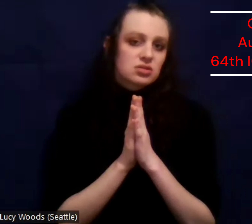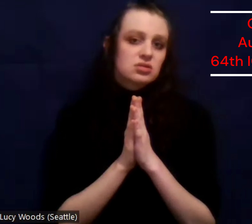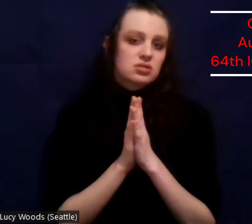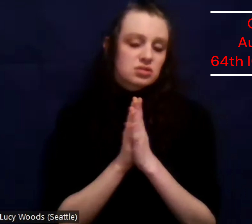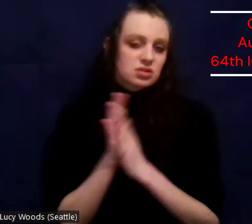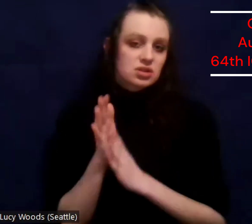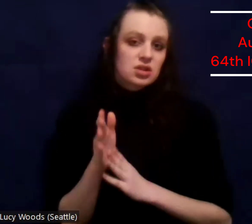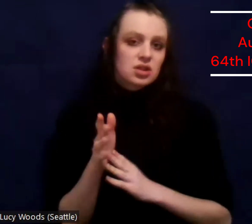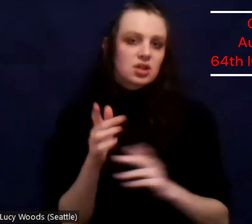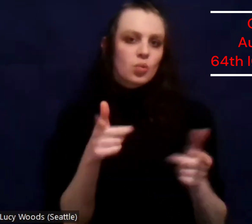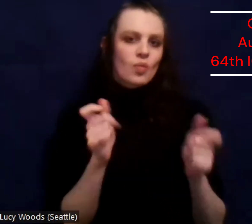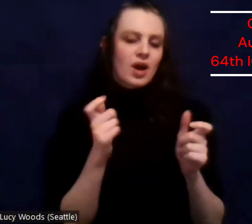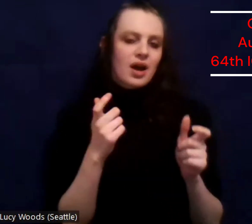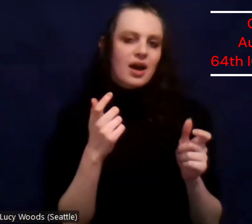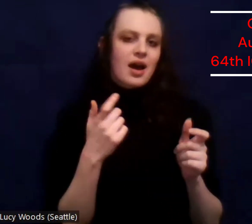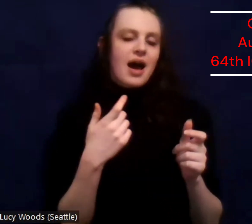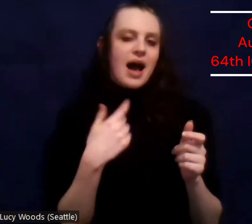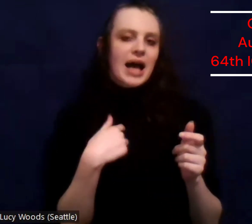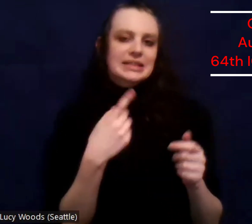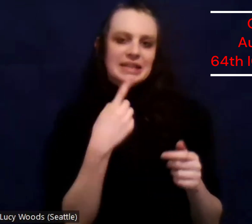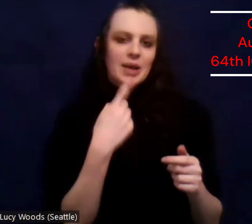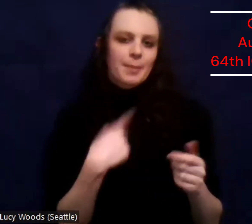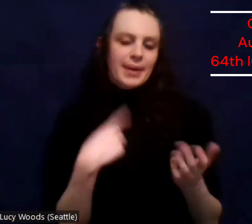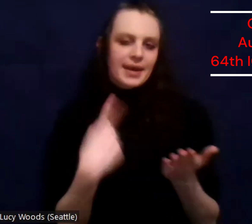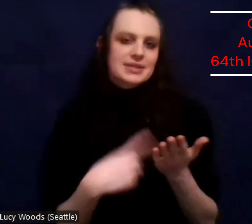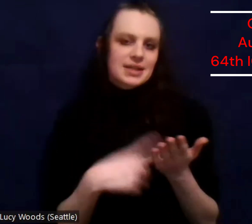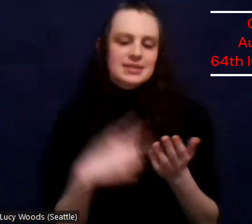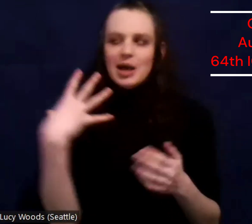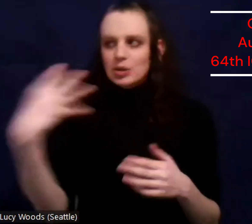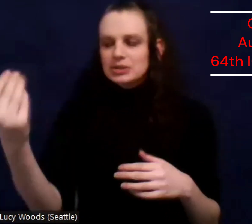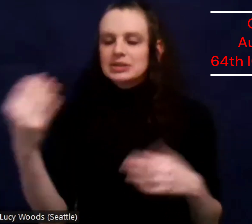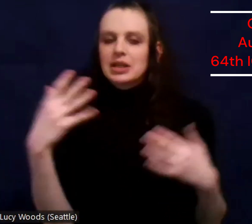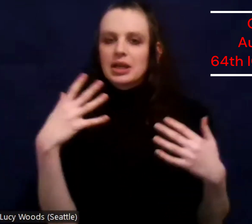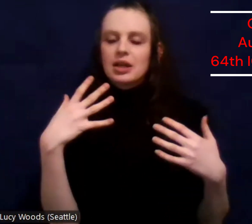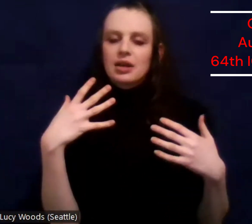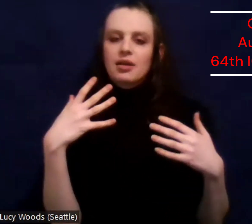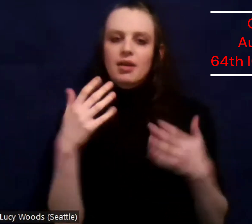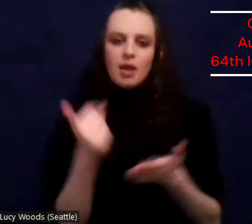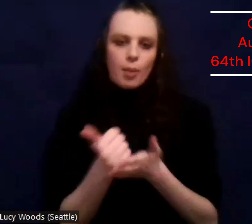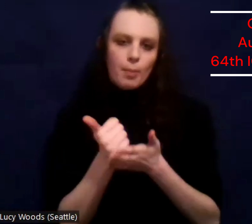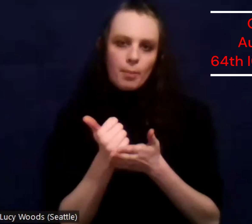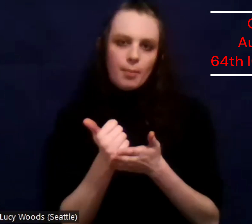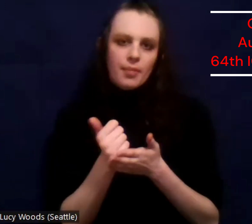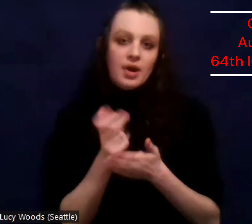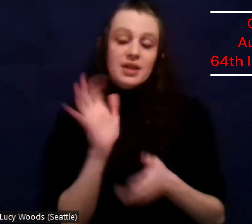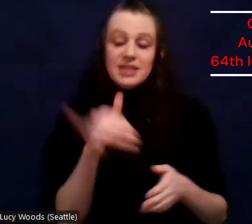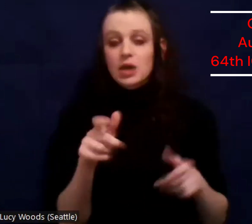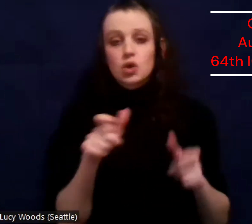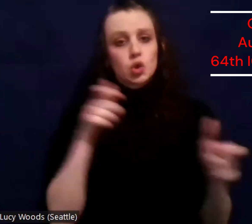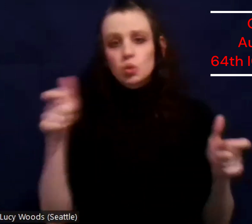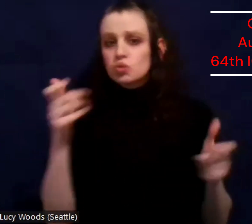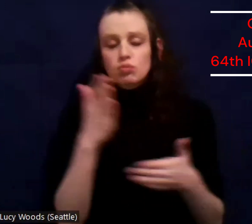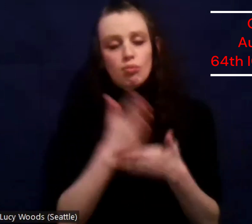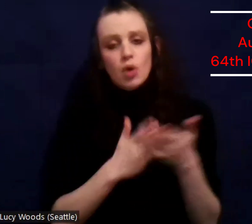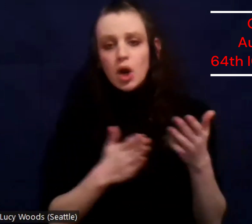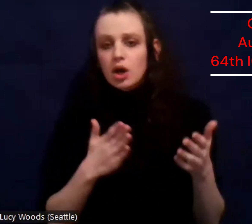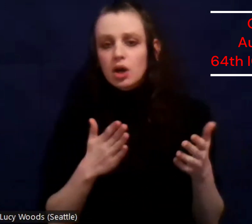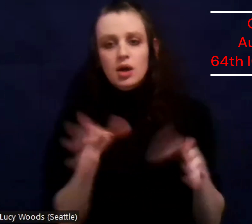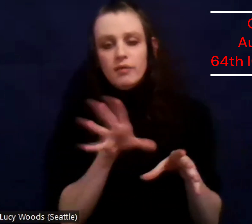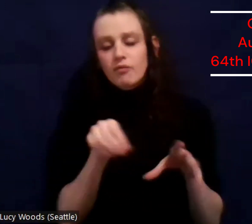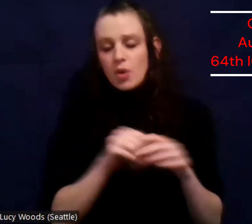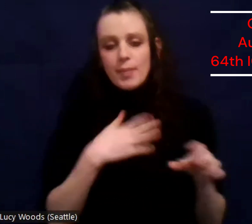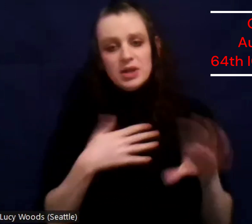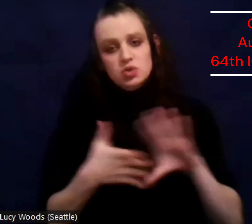quickly, I said that I was going to mention outside help, and that was a huge part of my story, and still